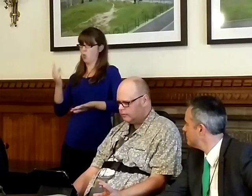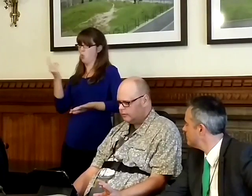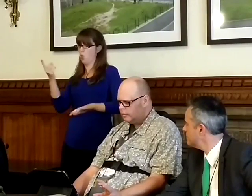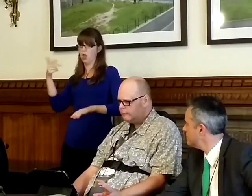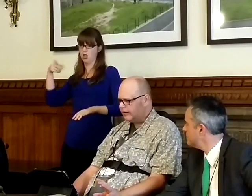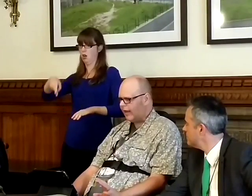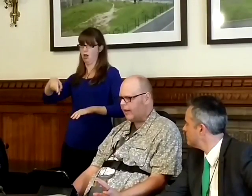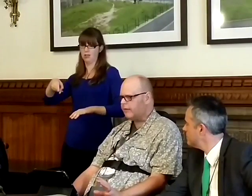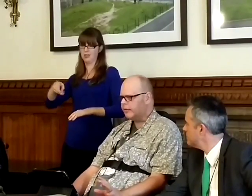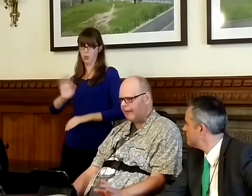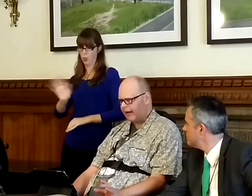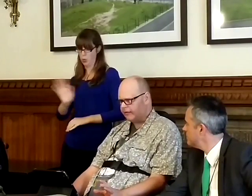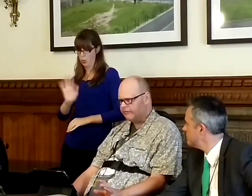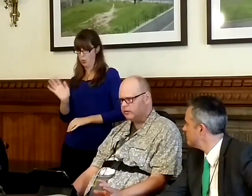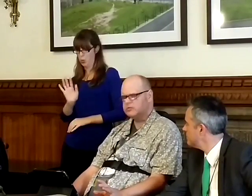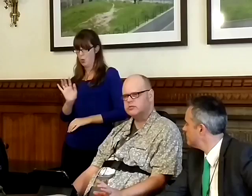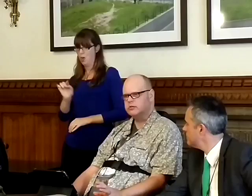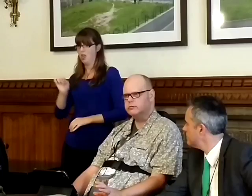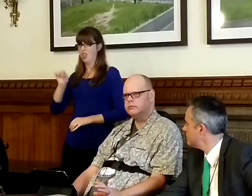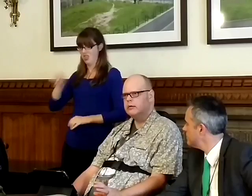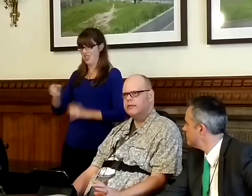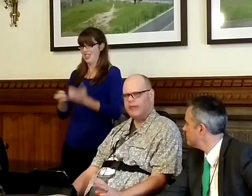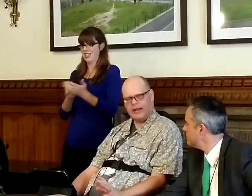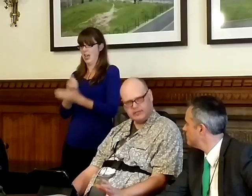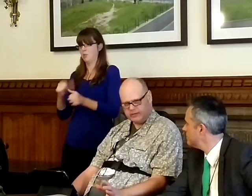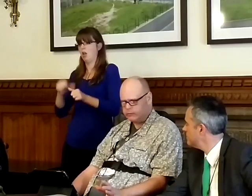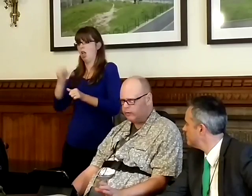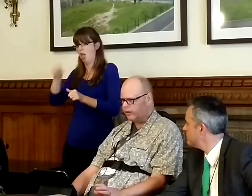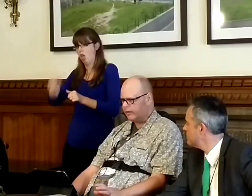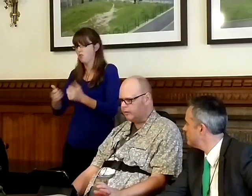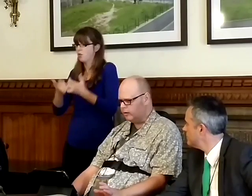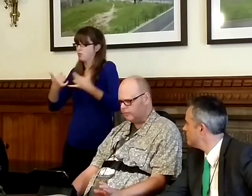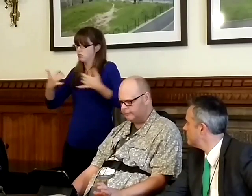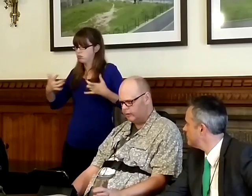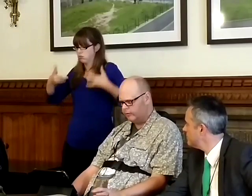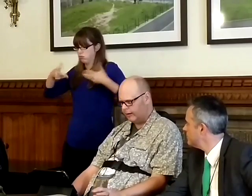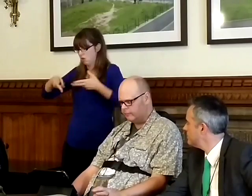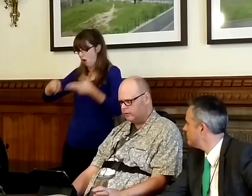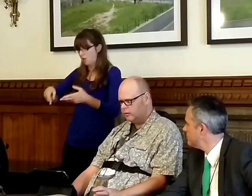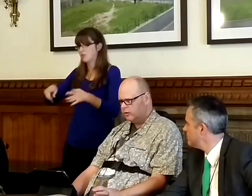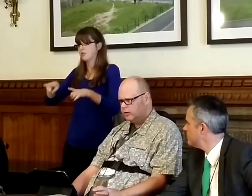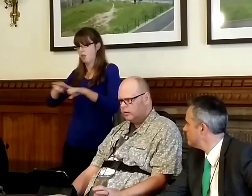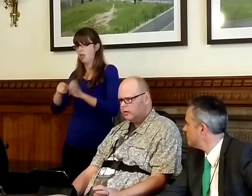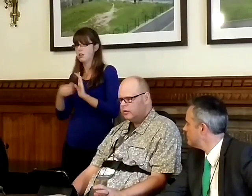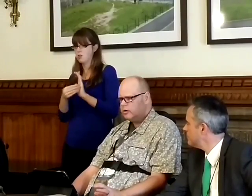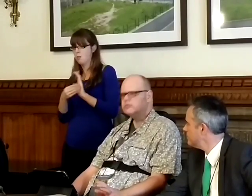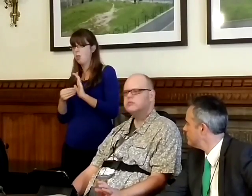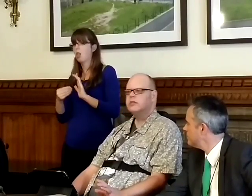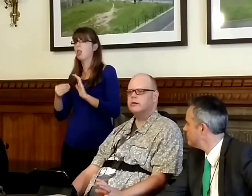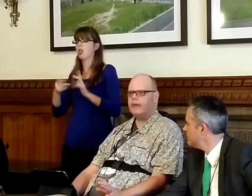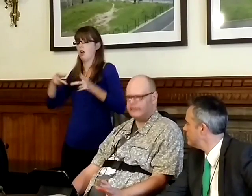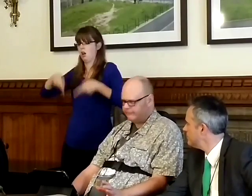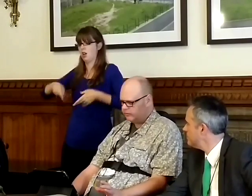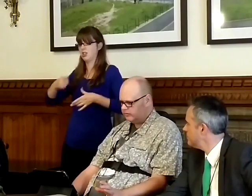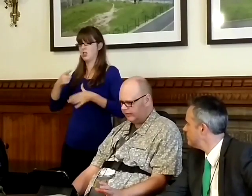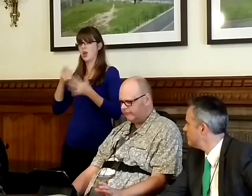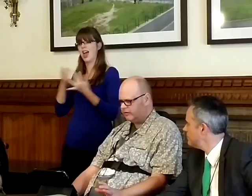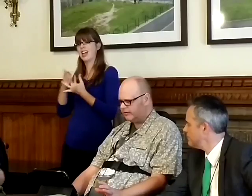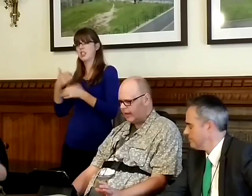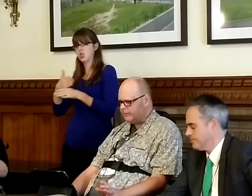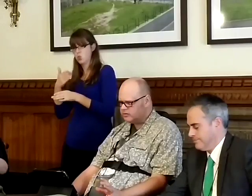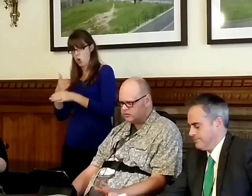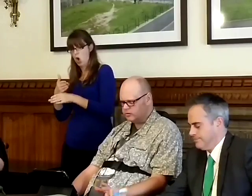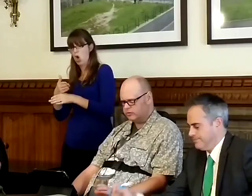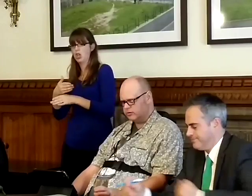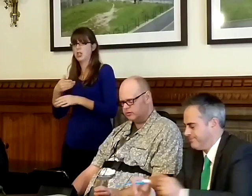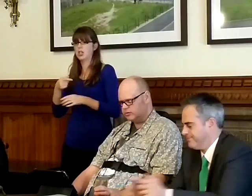isolation, but it came on the back of cuts to the Access to Work employment programme, cuts to the grant funding